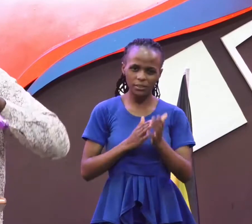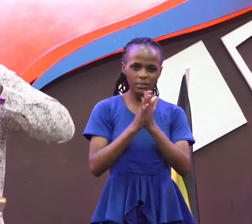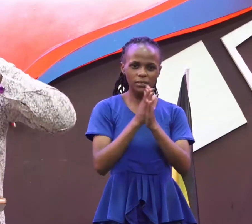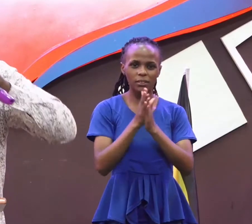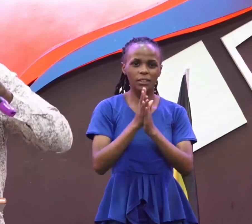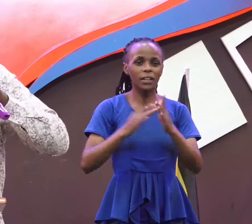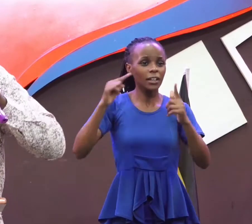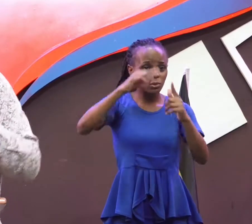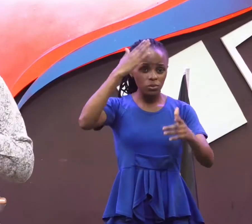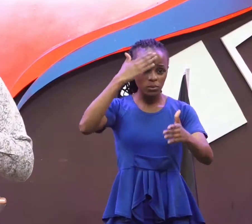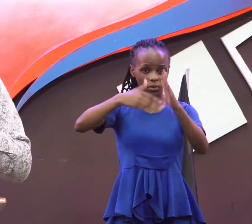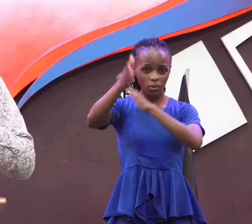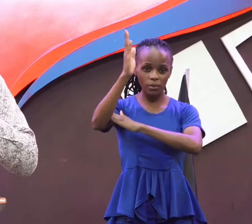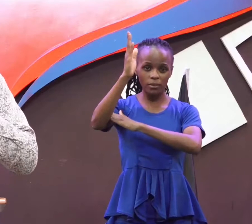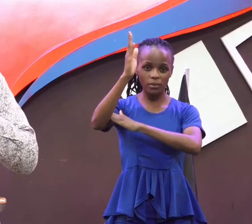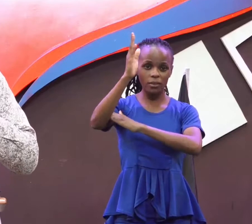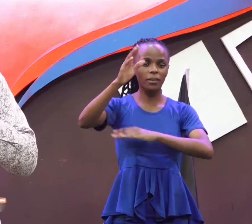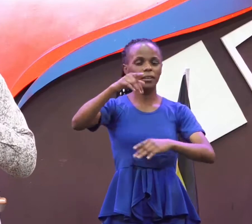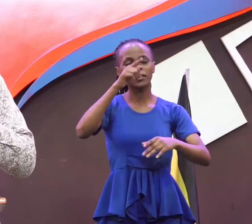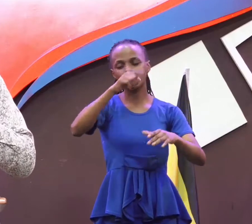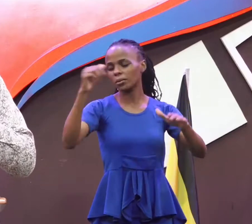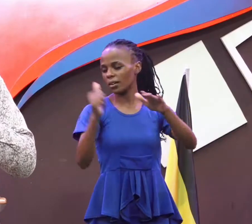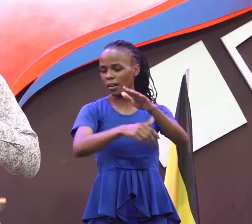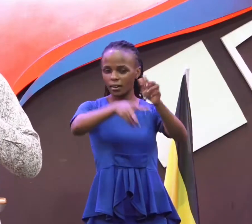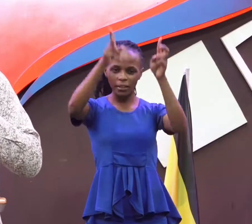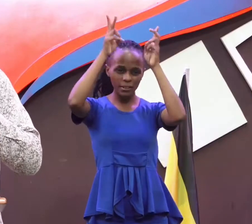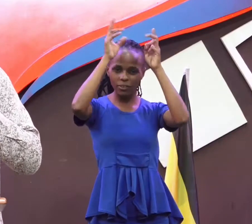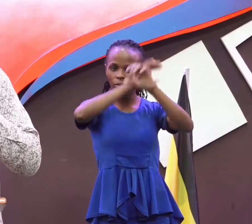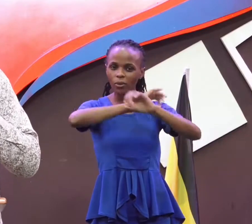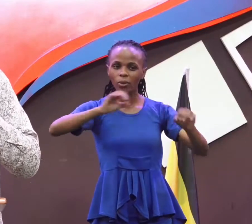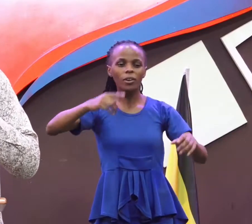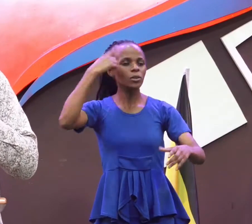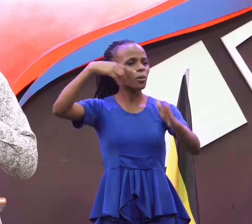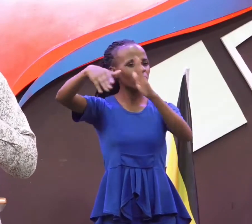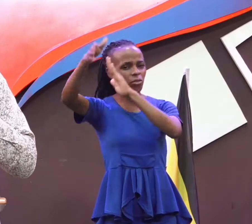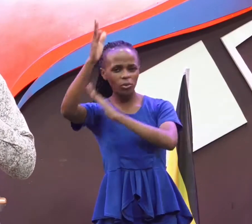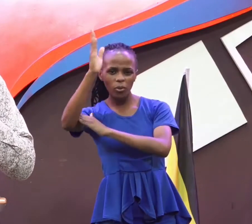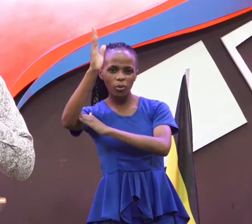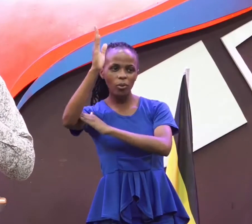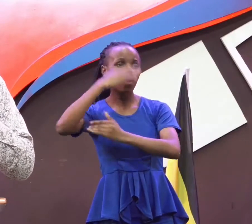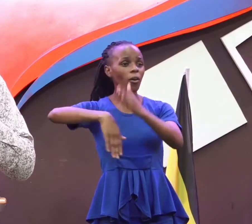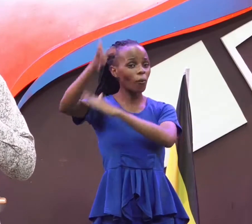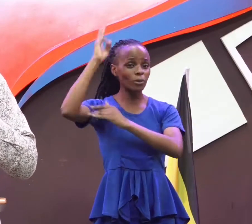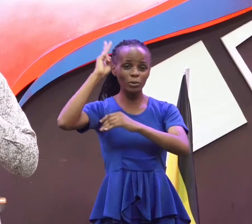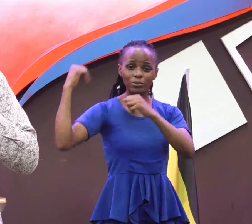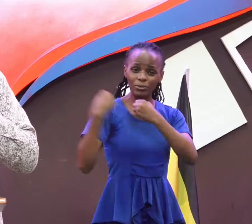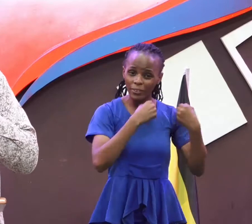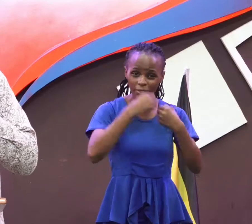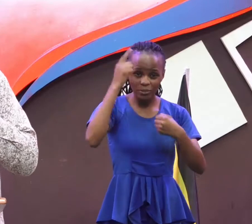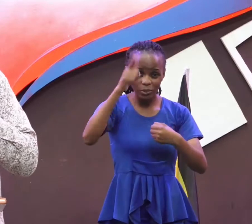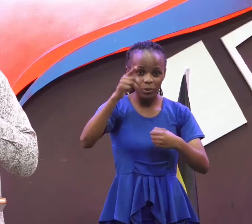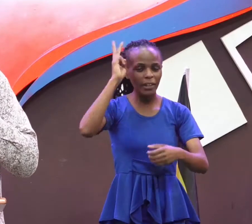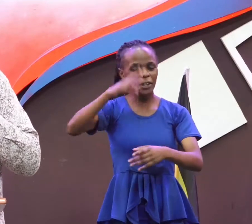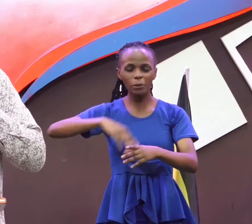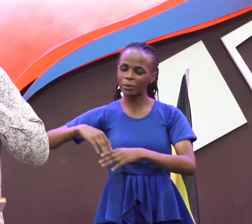is yearning to know God, you do not belong to the devil, you belong to God. The Lord will fight for